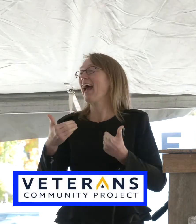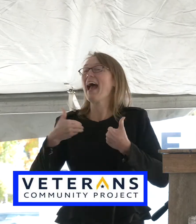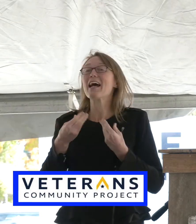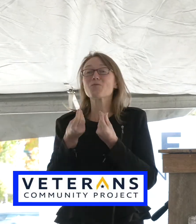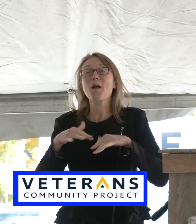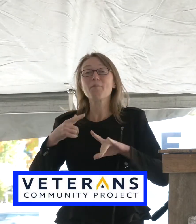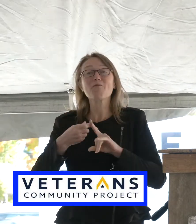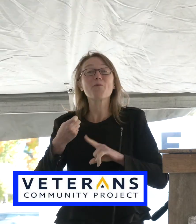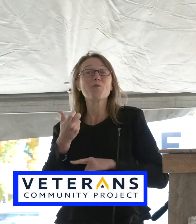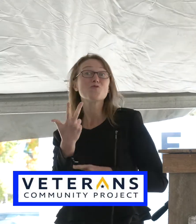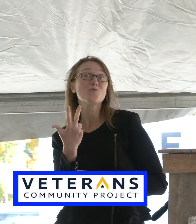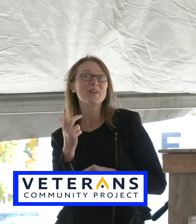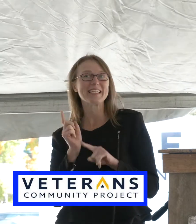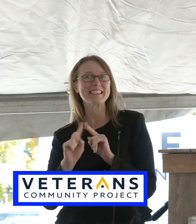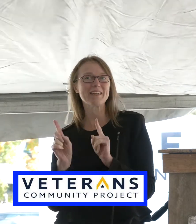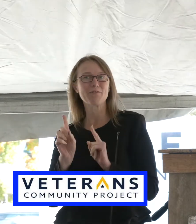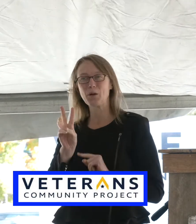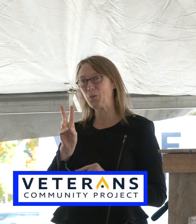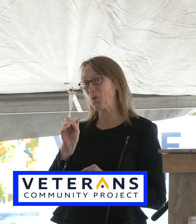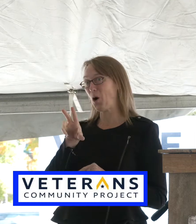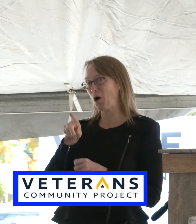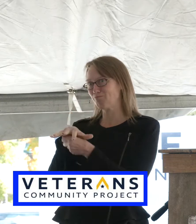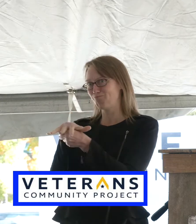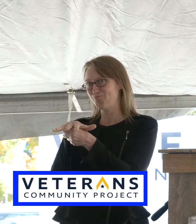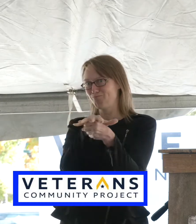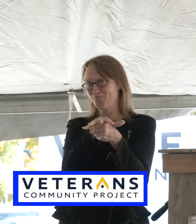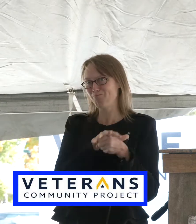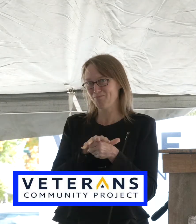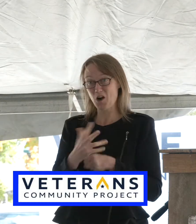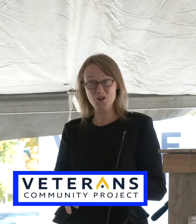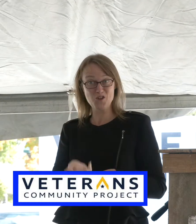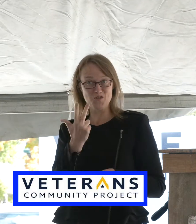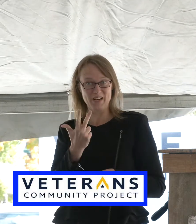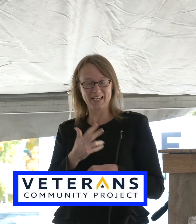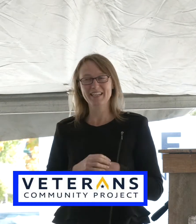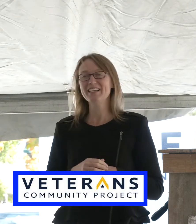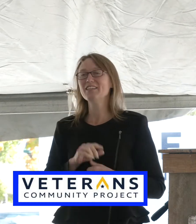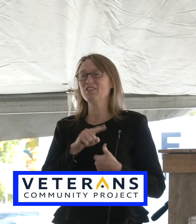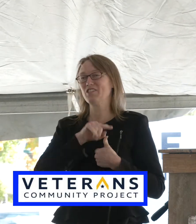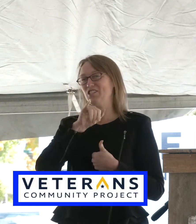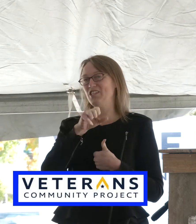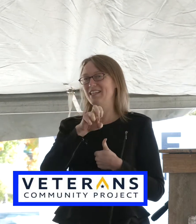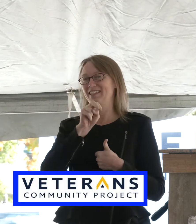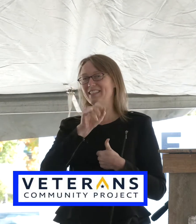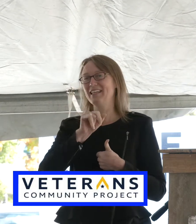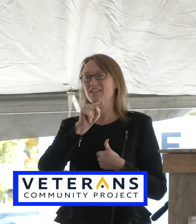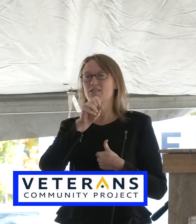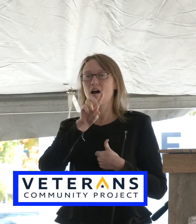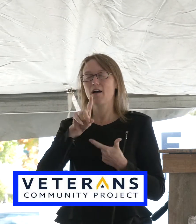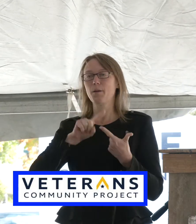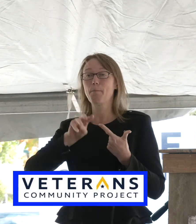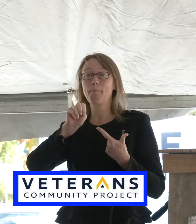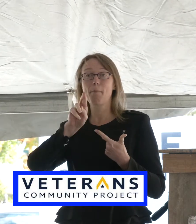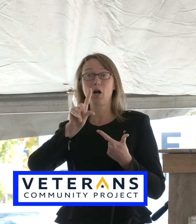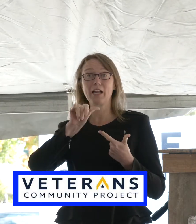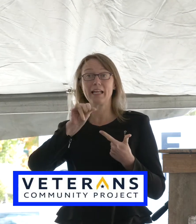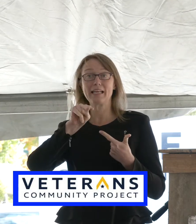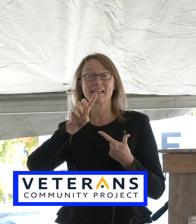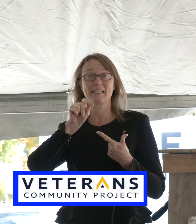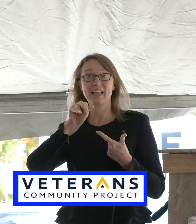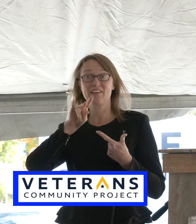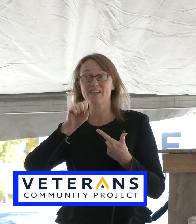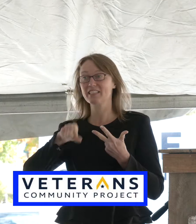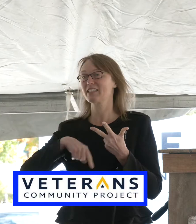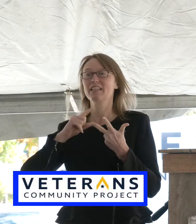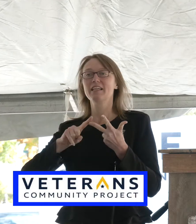wards. So without the support and guidance of Alderman Jesse Todd, Alderwoman Marlene Davis, and Alderwoman Gwendolyn Evans, we would not